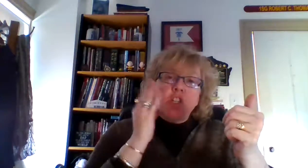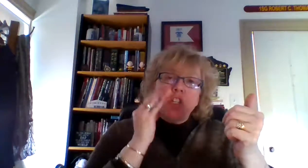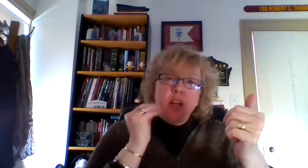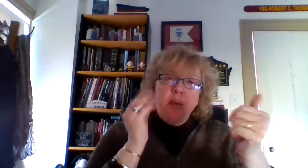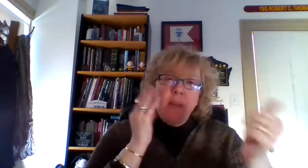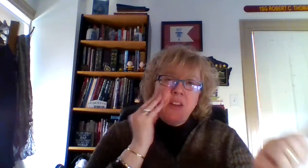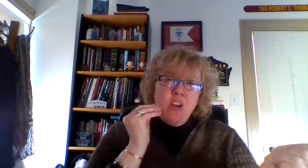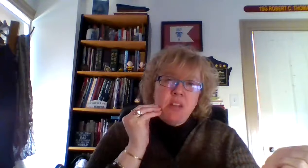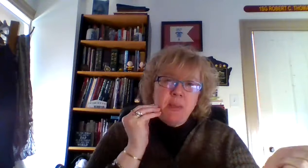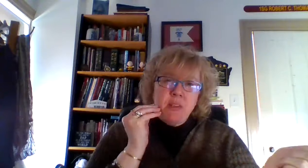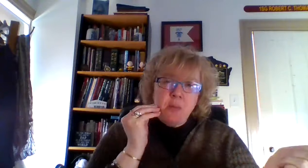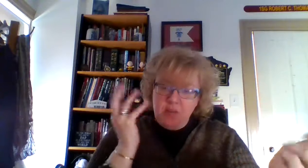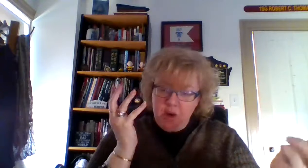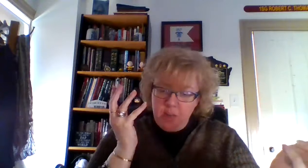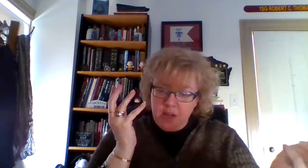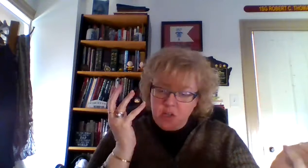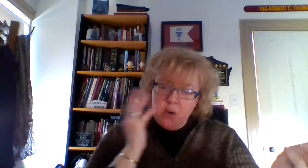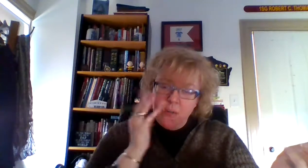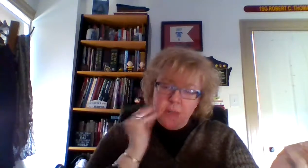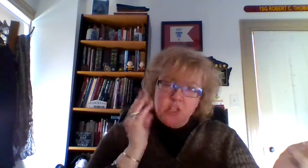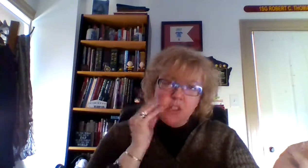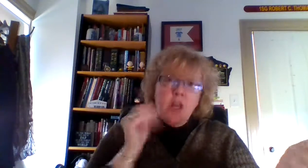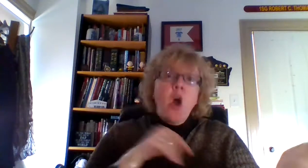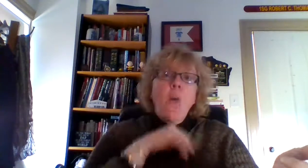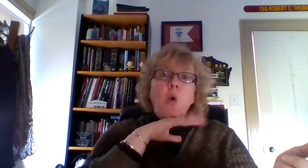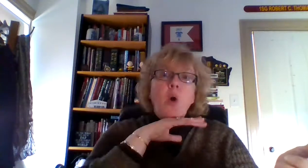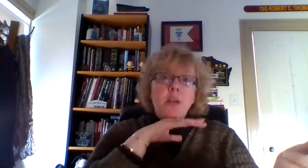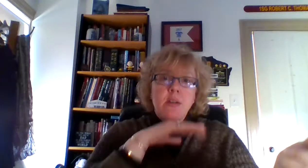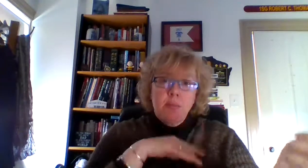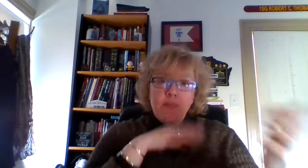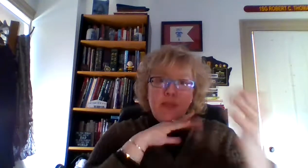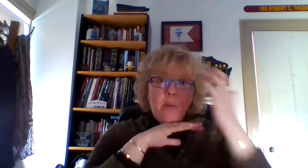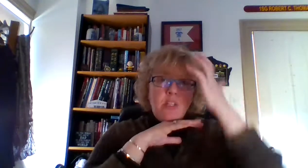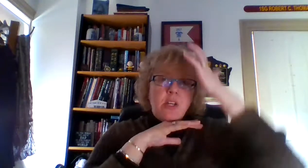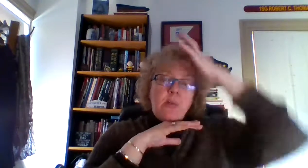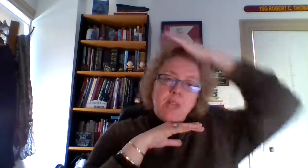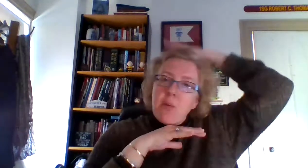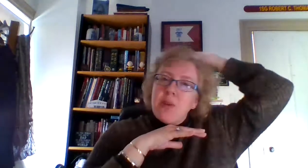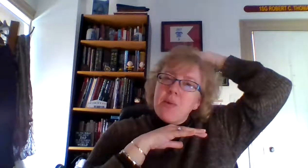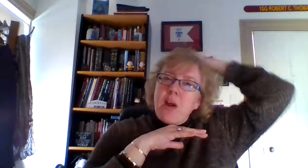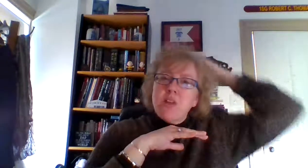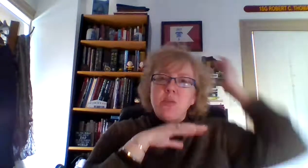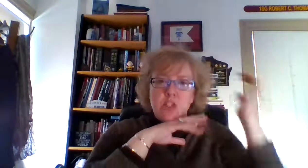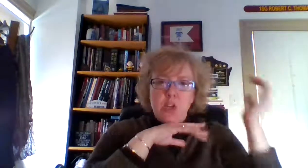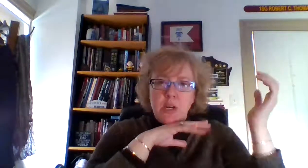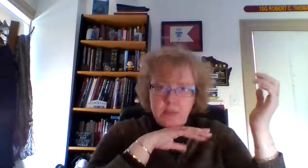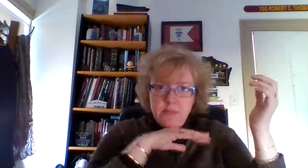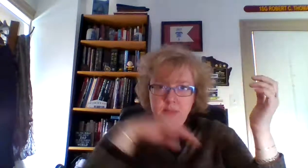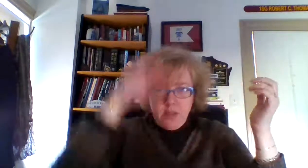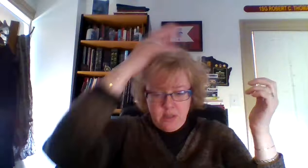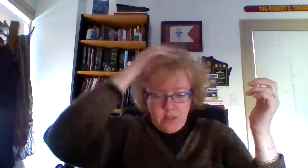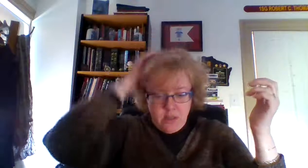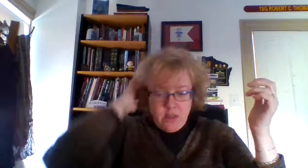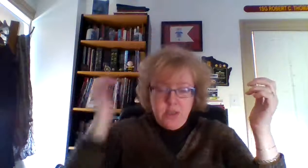Peach. I think we might have talked about this one before. I'm not sure. Peach. Pork. That we talked about that one in regard to dirty.